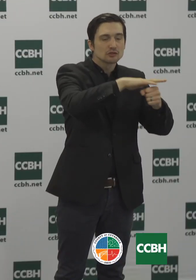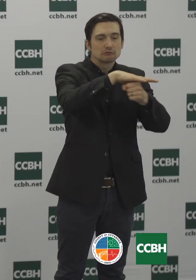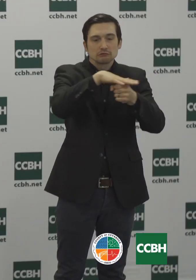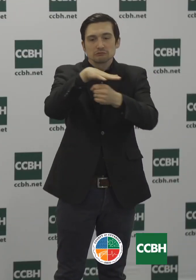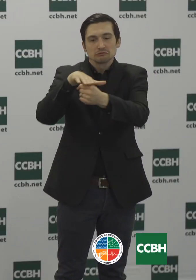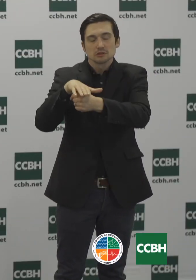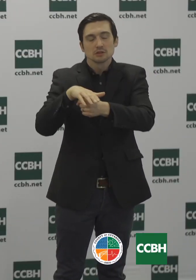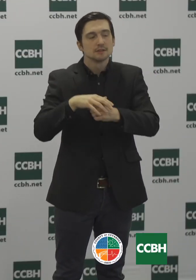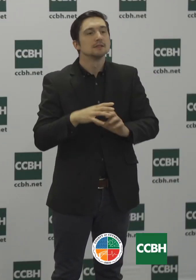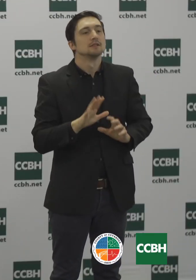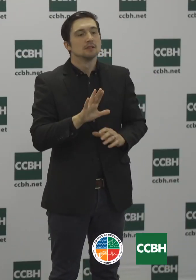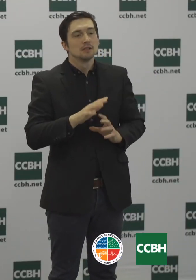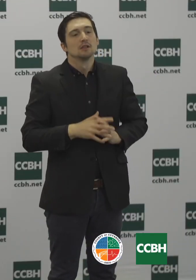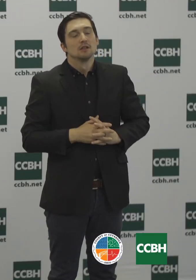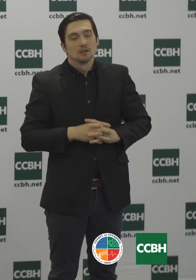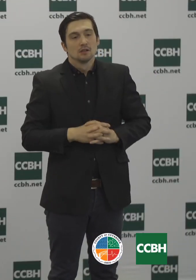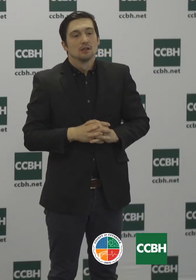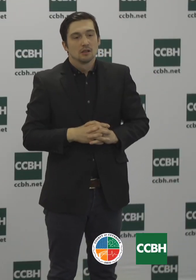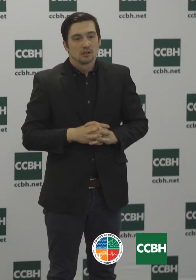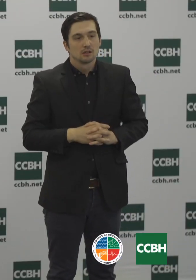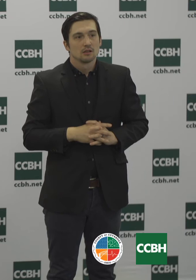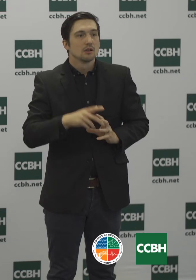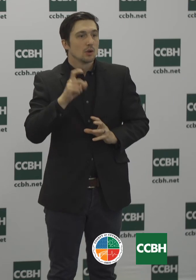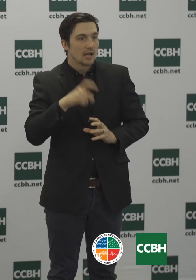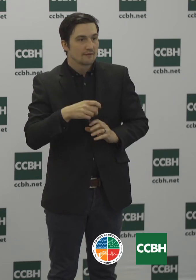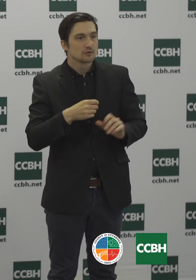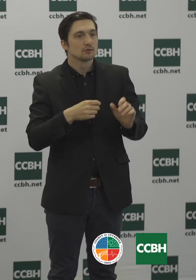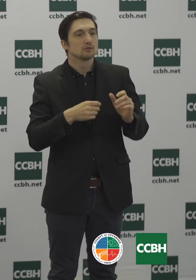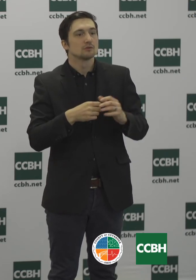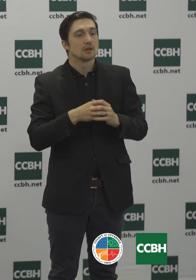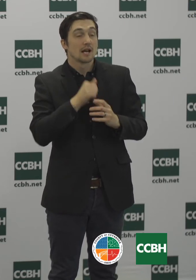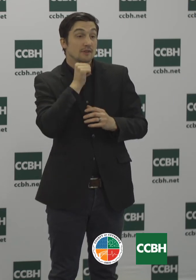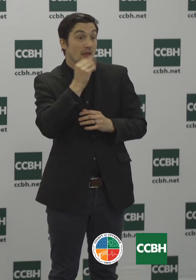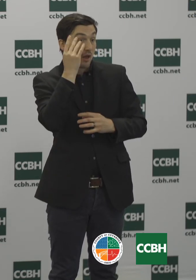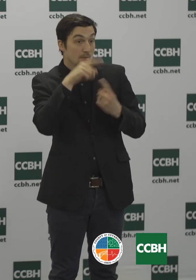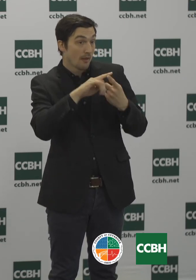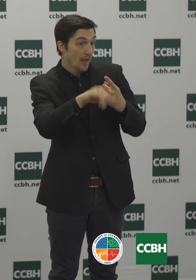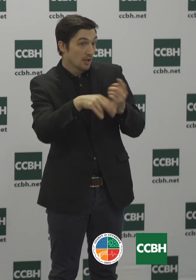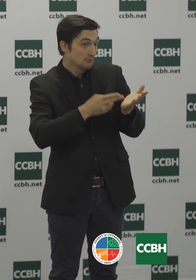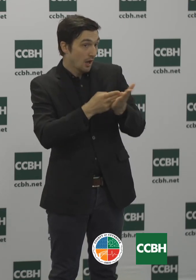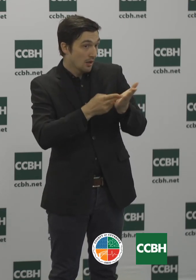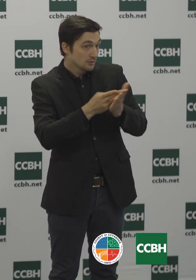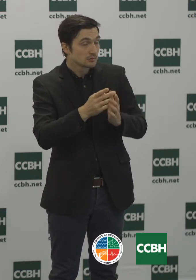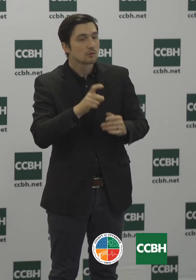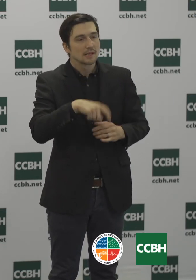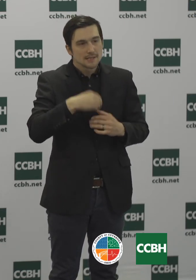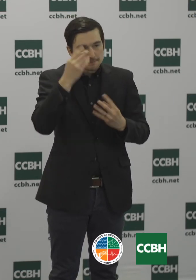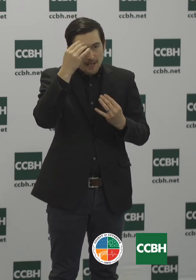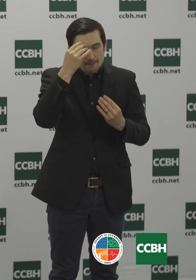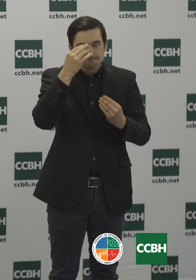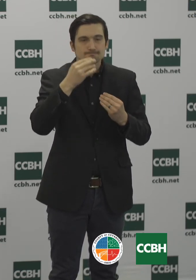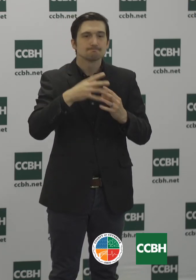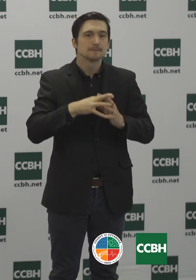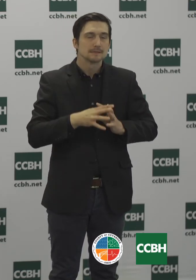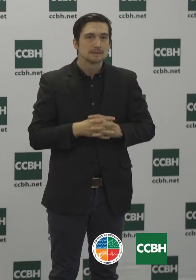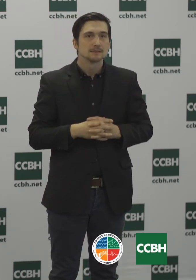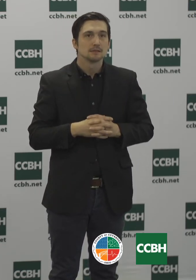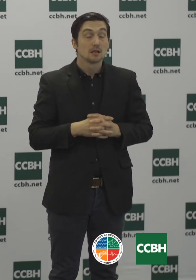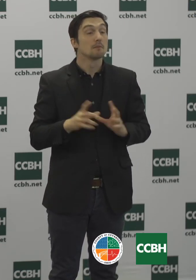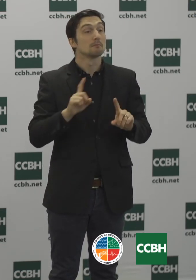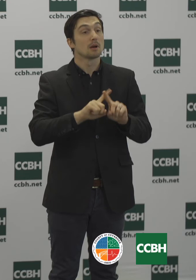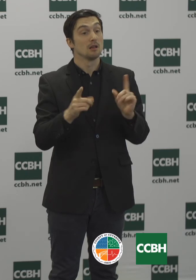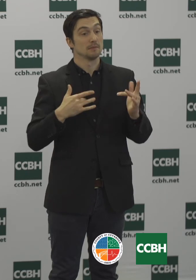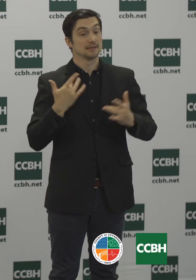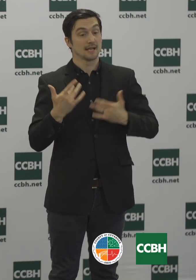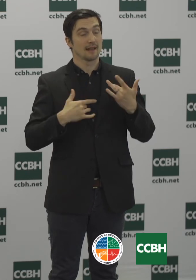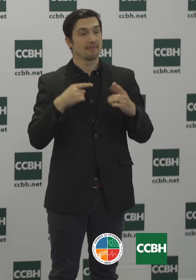that. We'll have to take that into account. I hadn't thought about that yet, so we need some time to think it through. I'm excited about